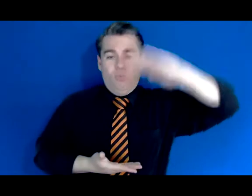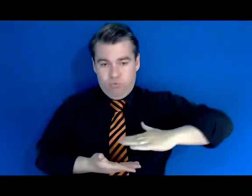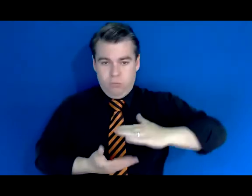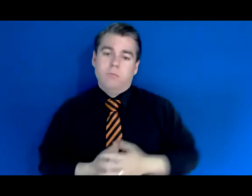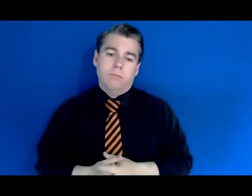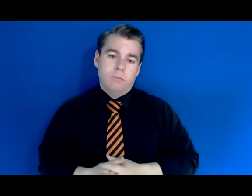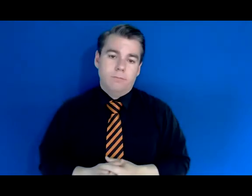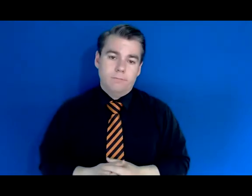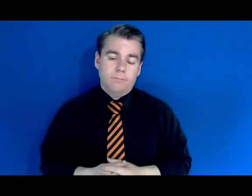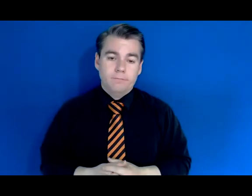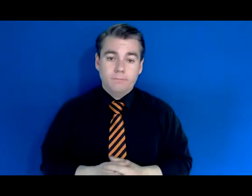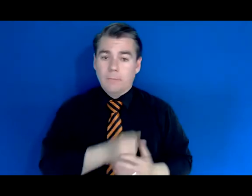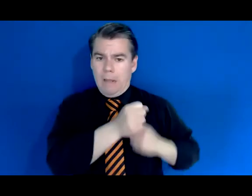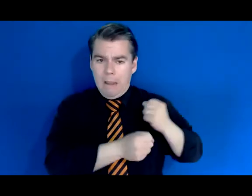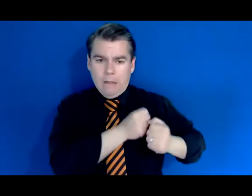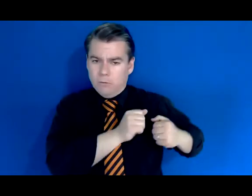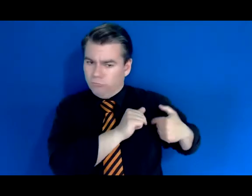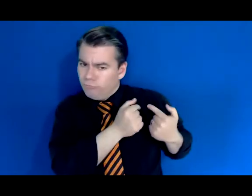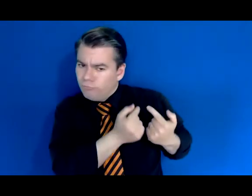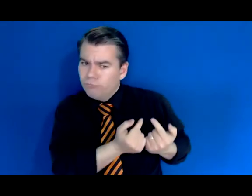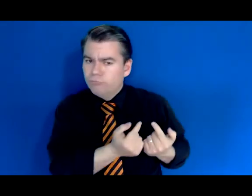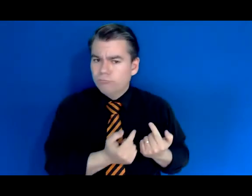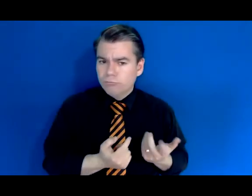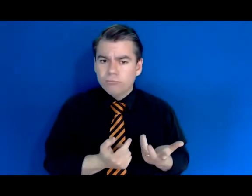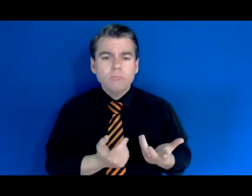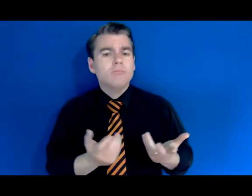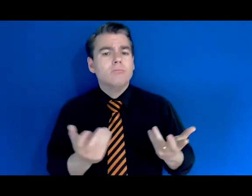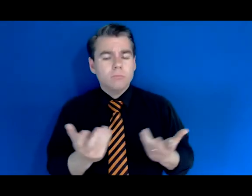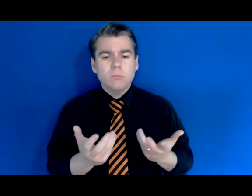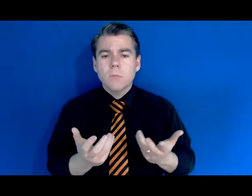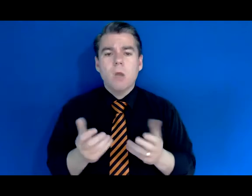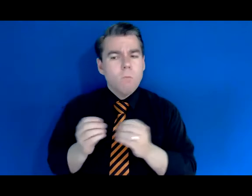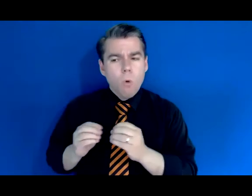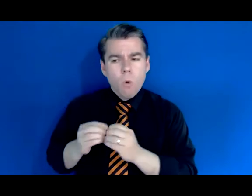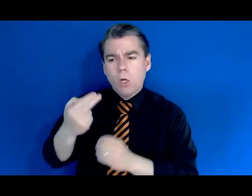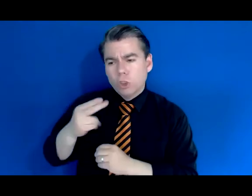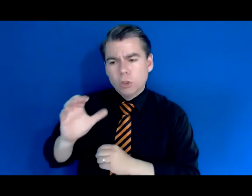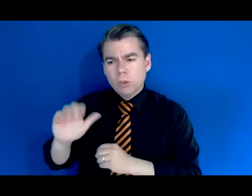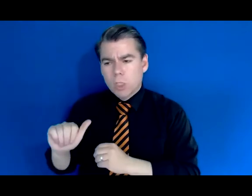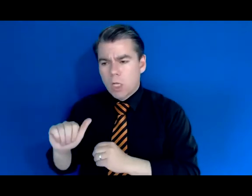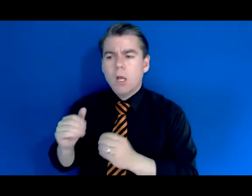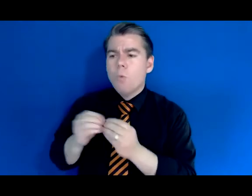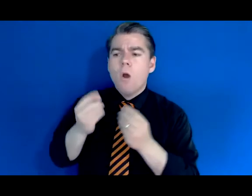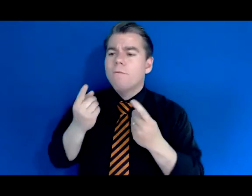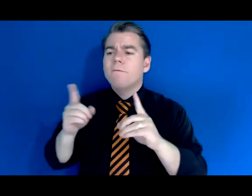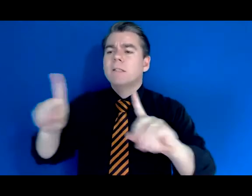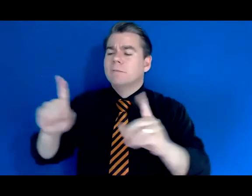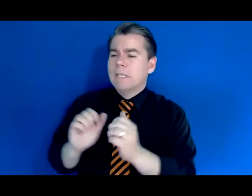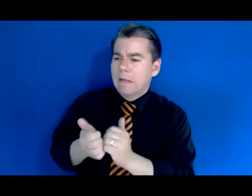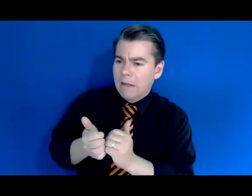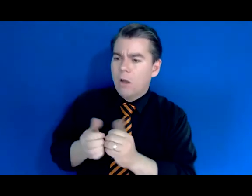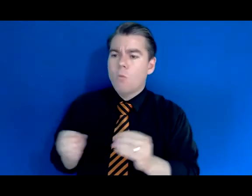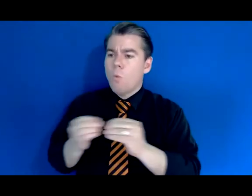In recent years, studies are focusing on the most effective form of HCA to take for maximum therapeutic